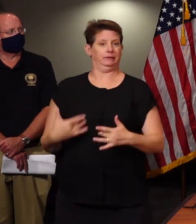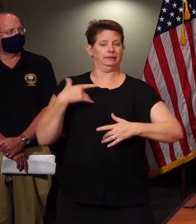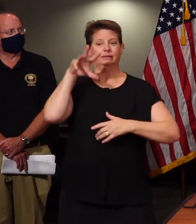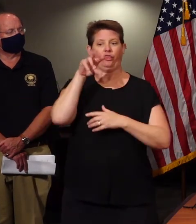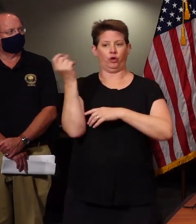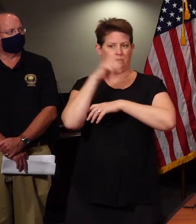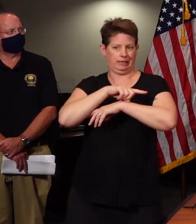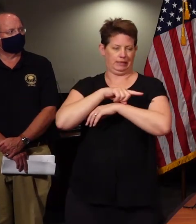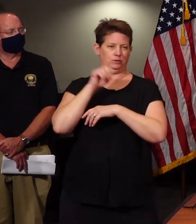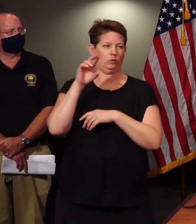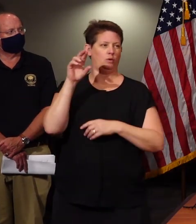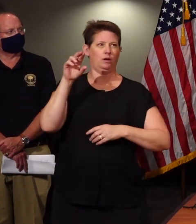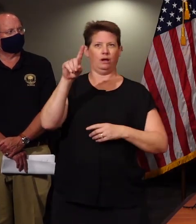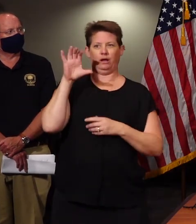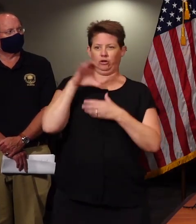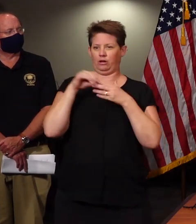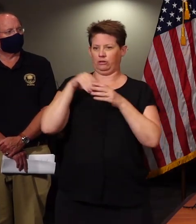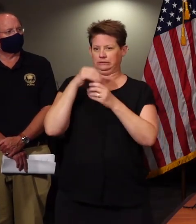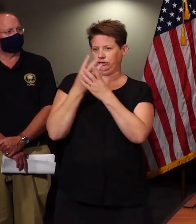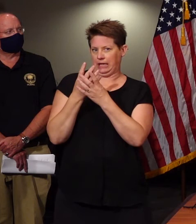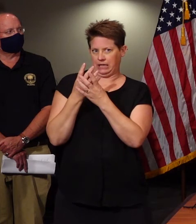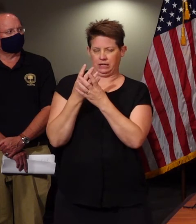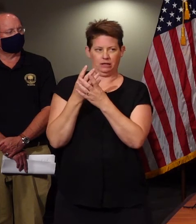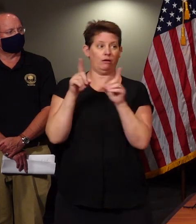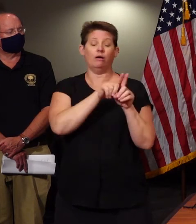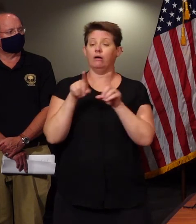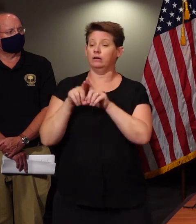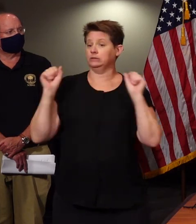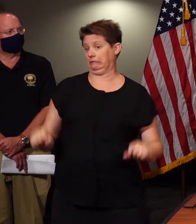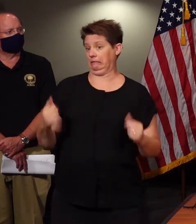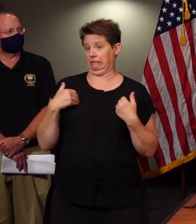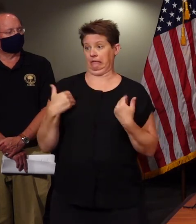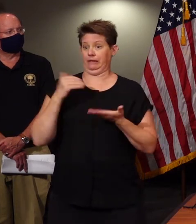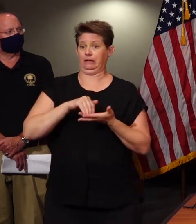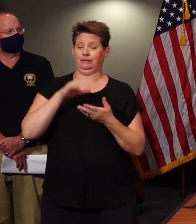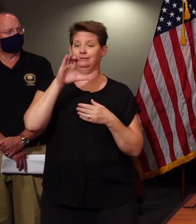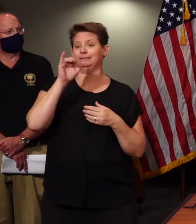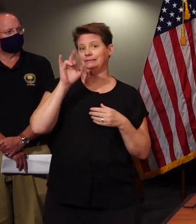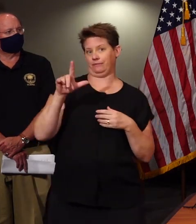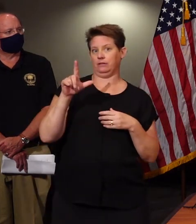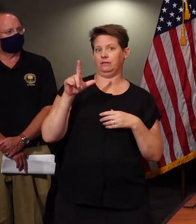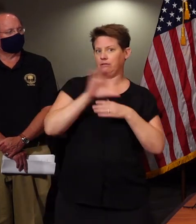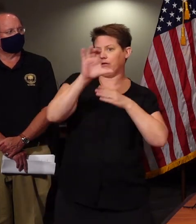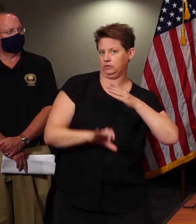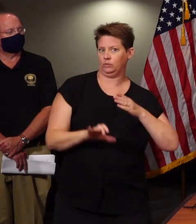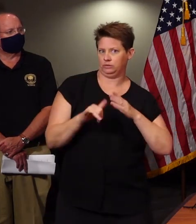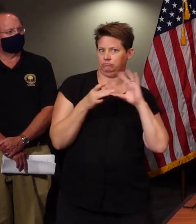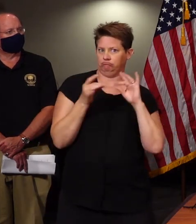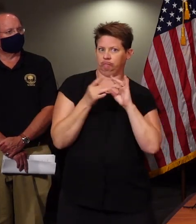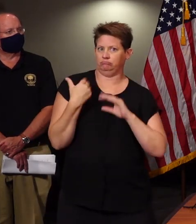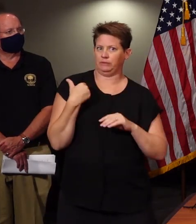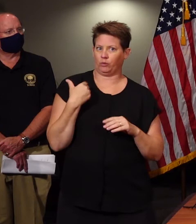30 days or I think $100 in jail, or you also have, again, the civil consequences that I mentioned